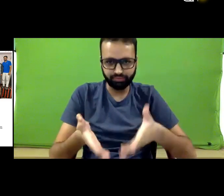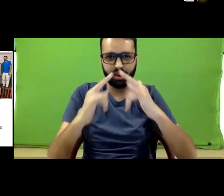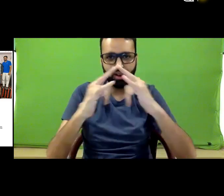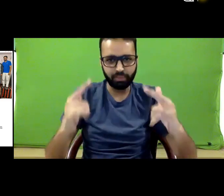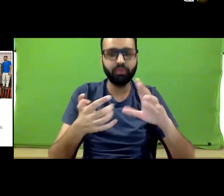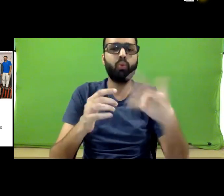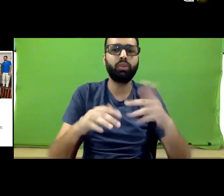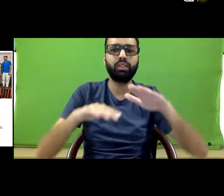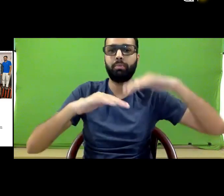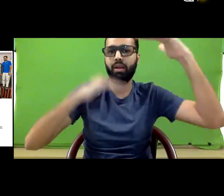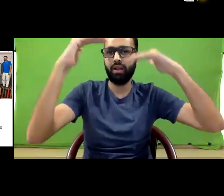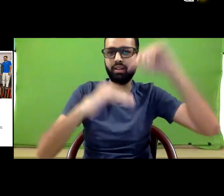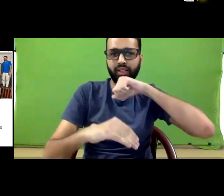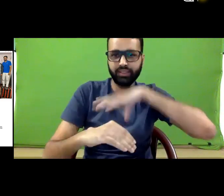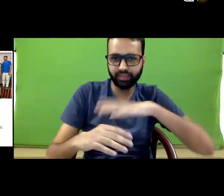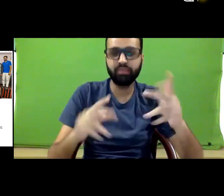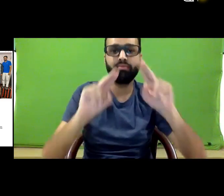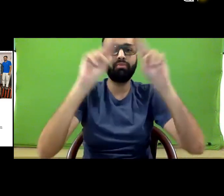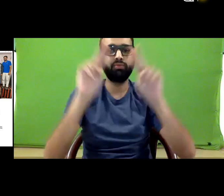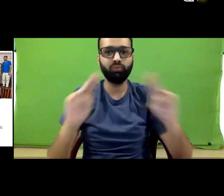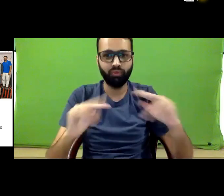junior camps and senior camps here in India.